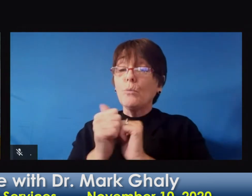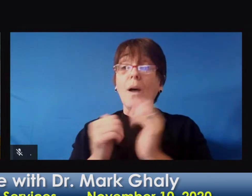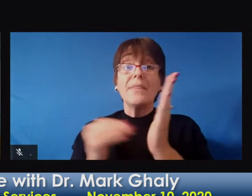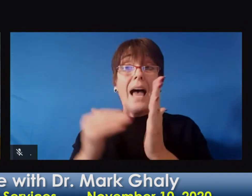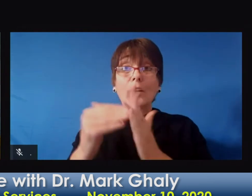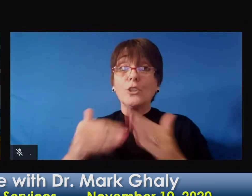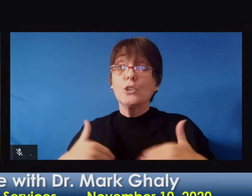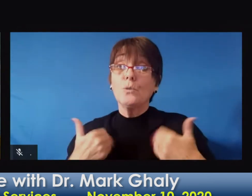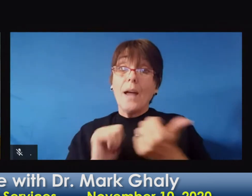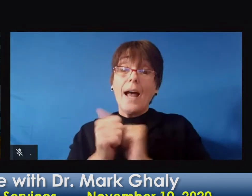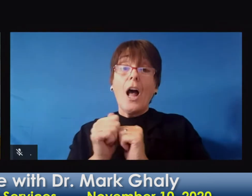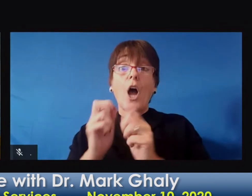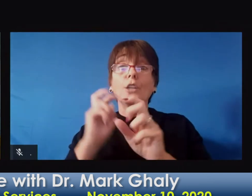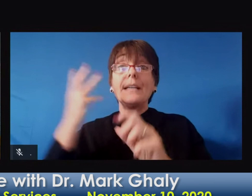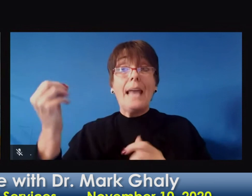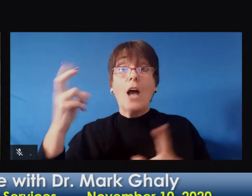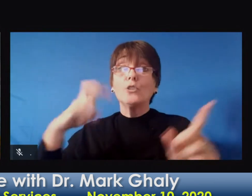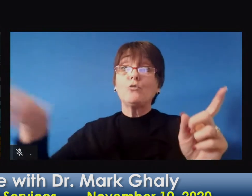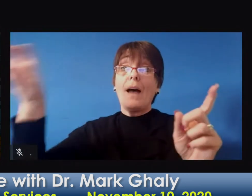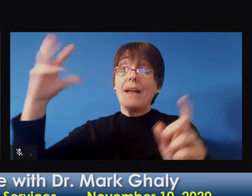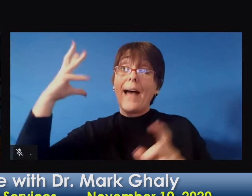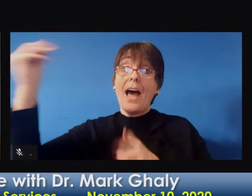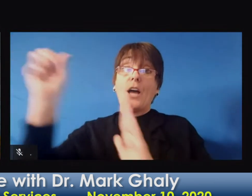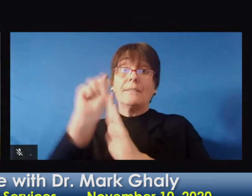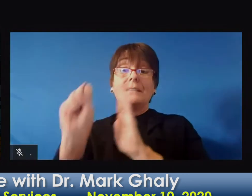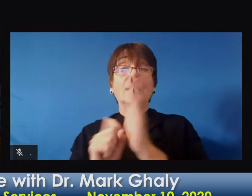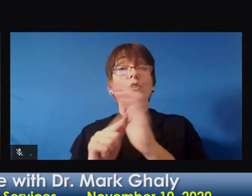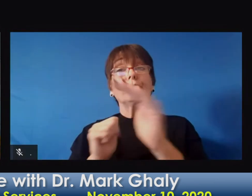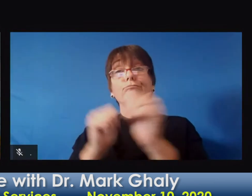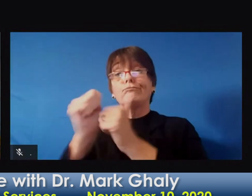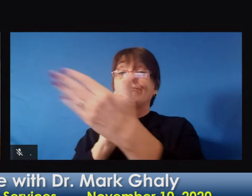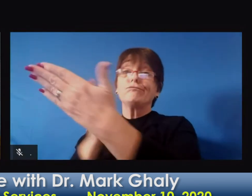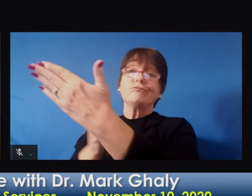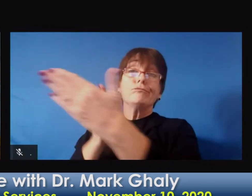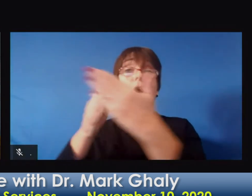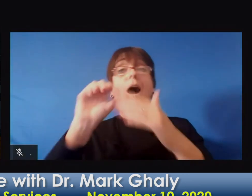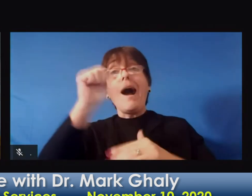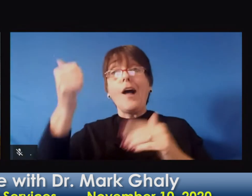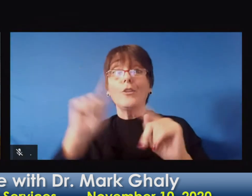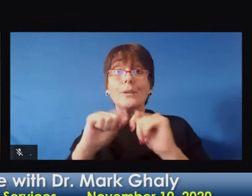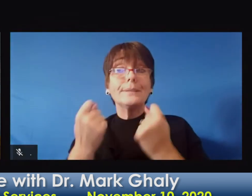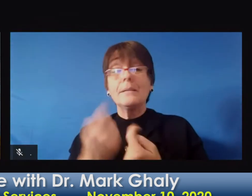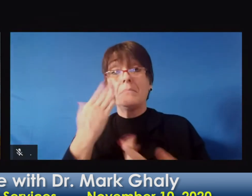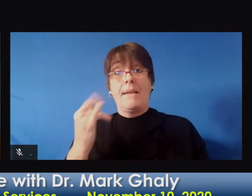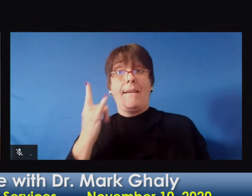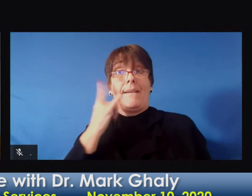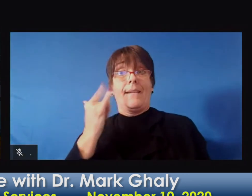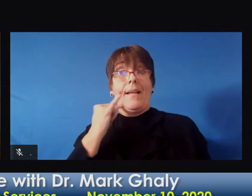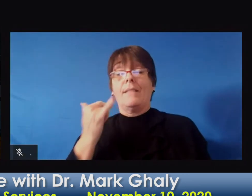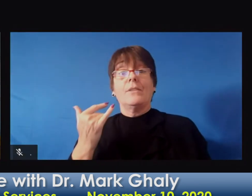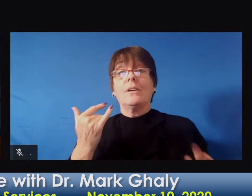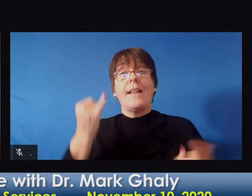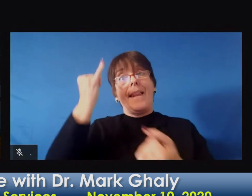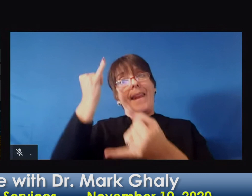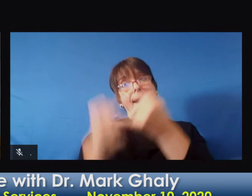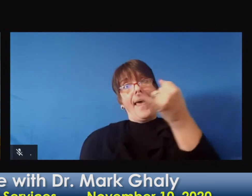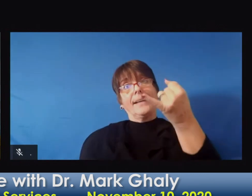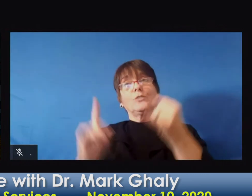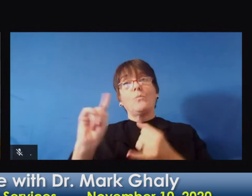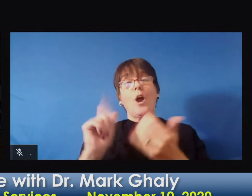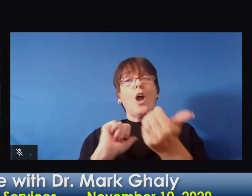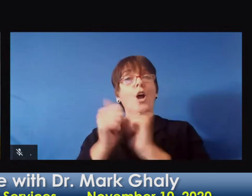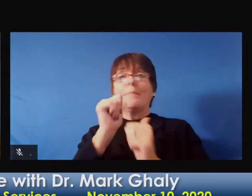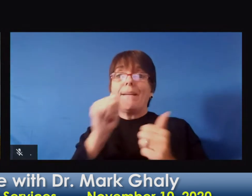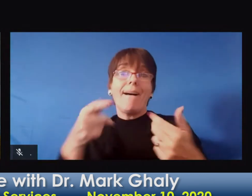sports athletes are traveling out of state every weekend just to compete against other local teams because California is one of the last remaining states where competition is still